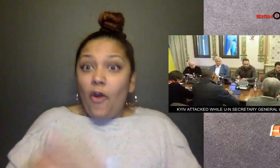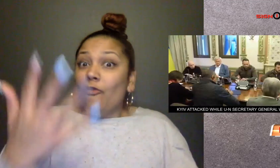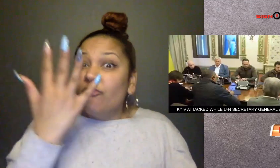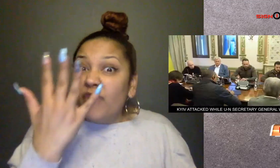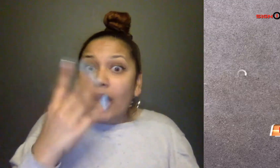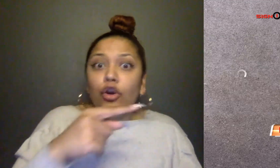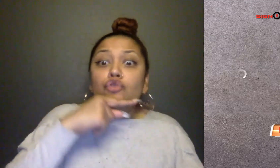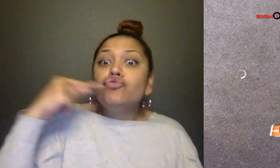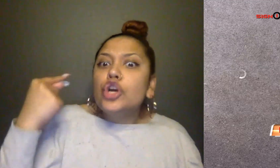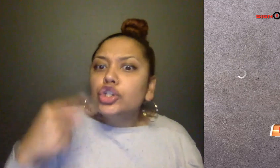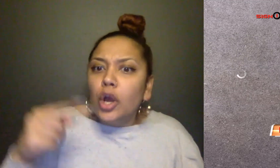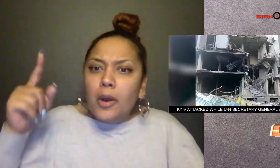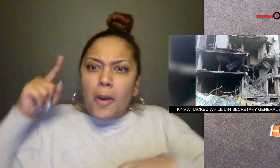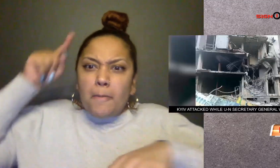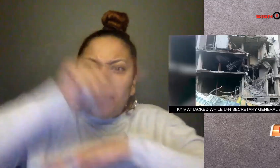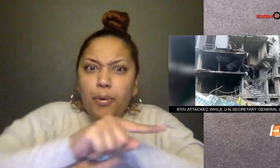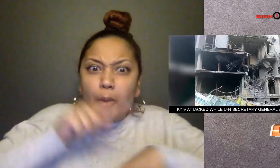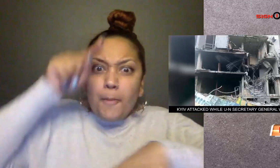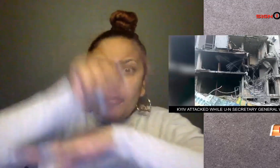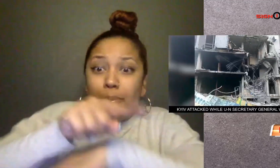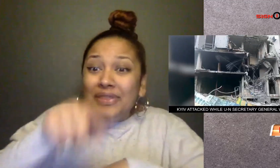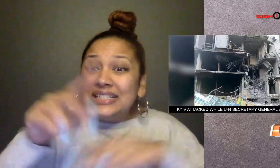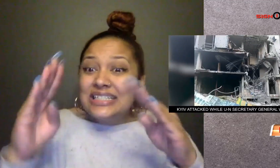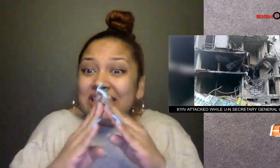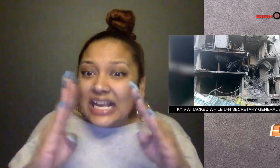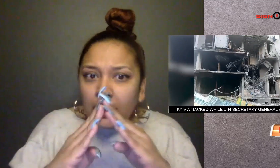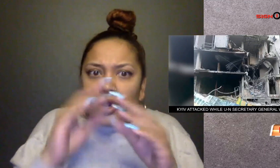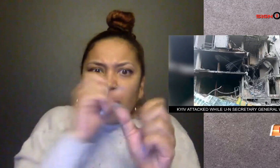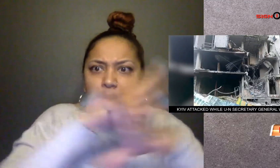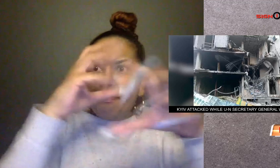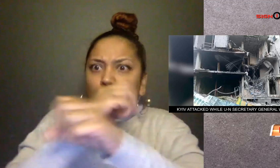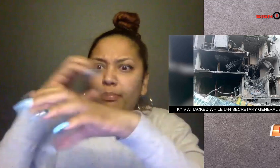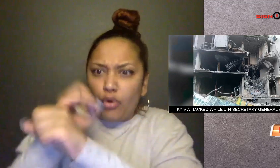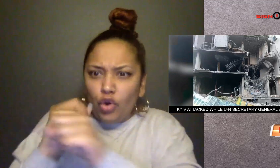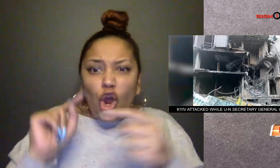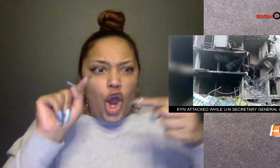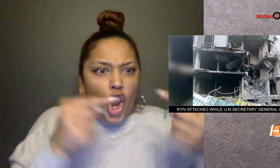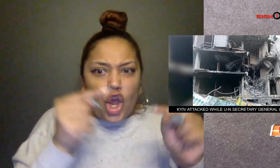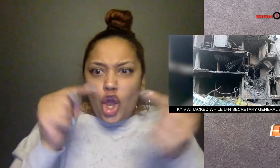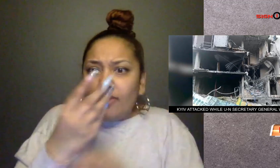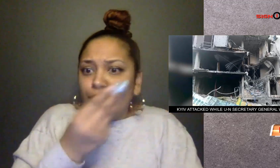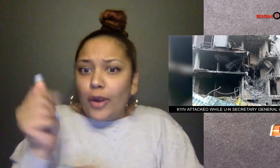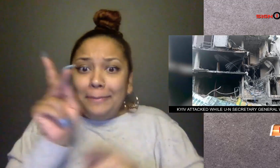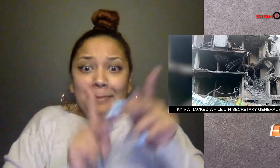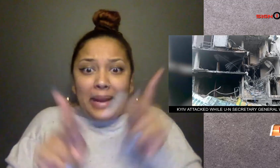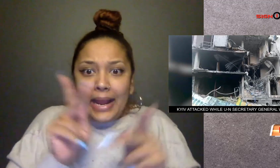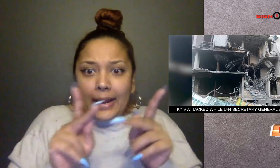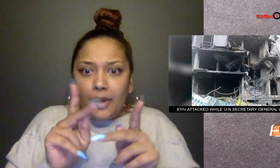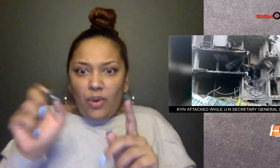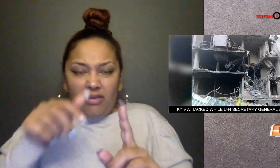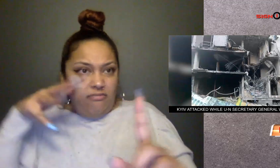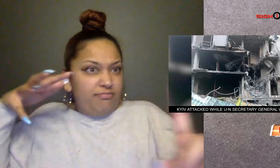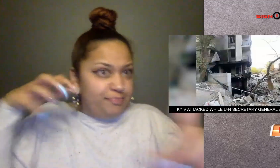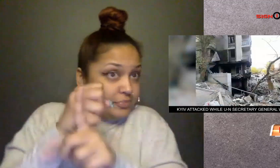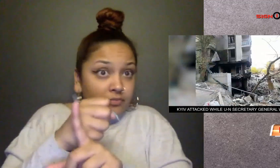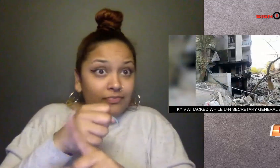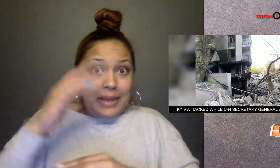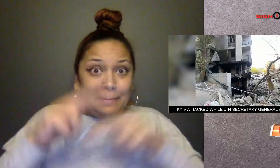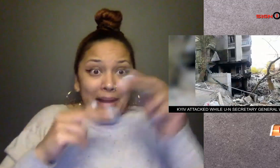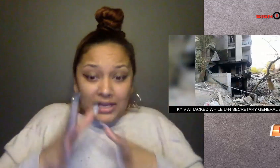President Volodymyr Zelensky said immediately after the meeting ended five Russian missiles flew into the city